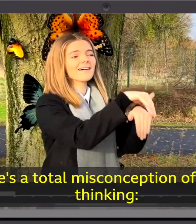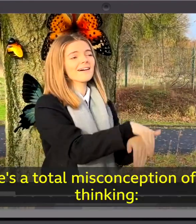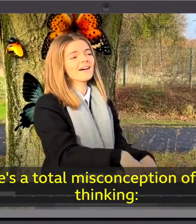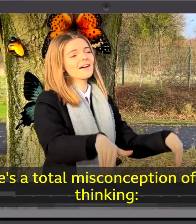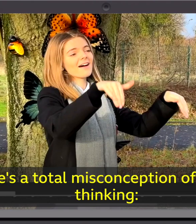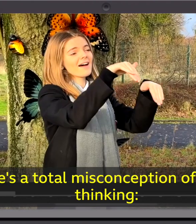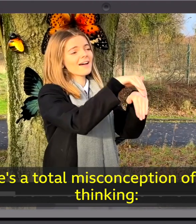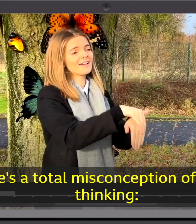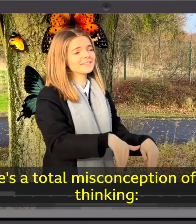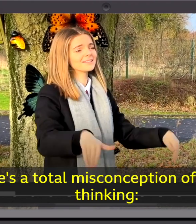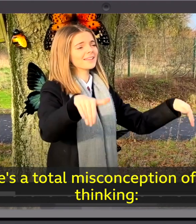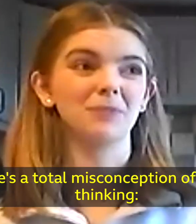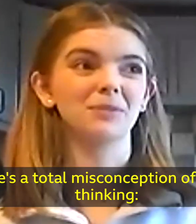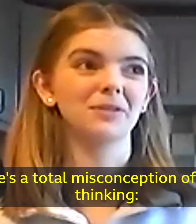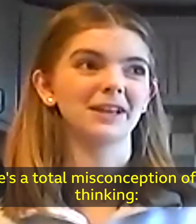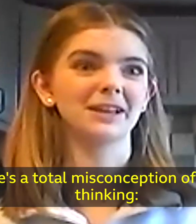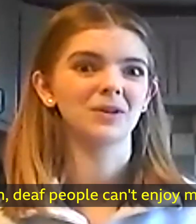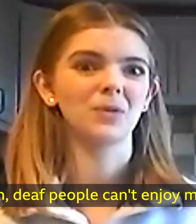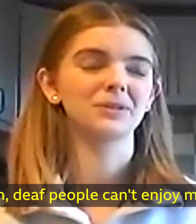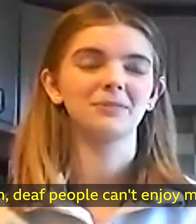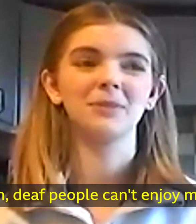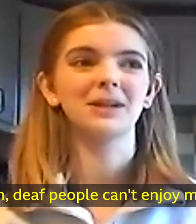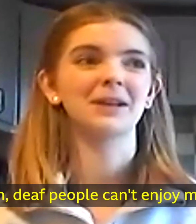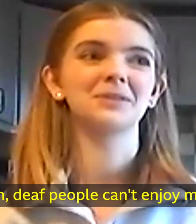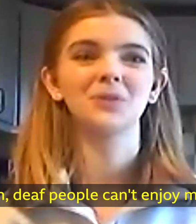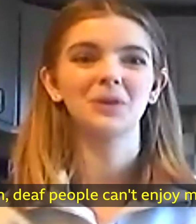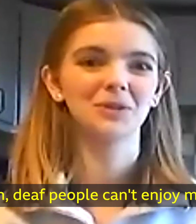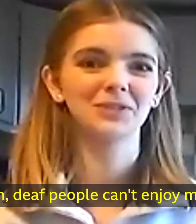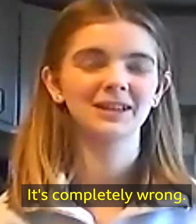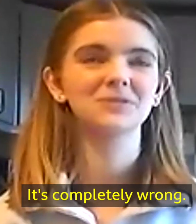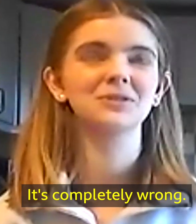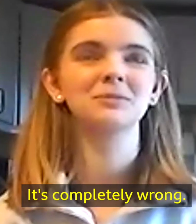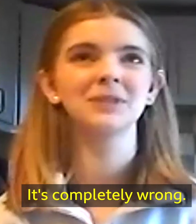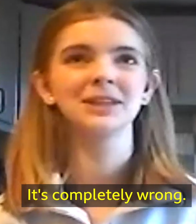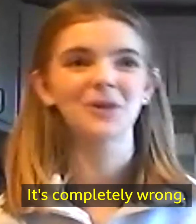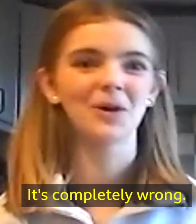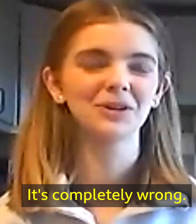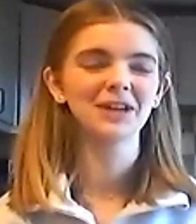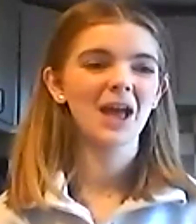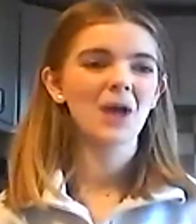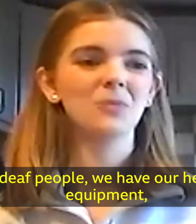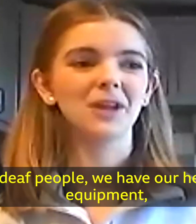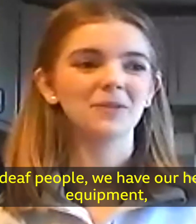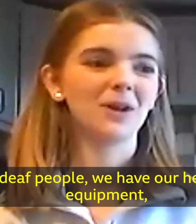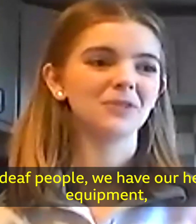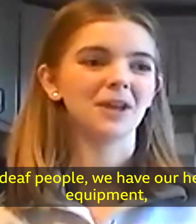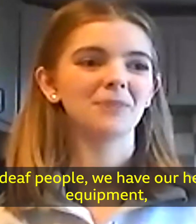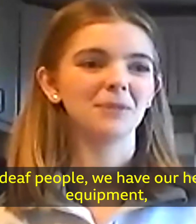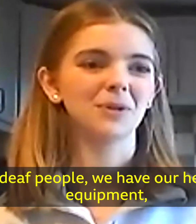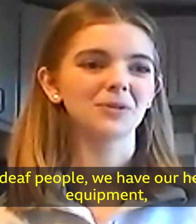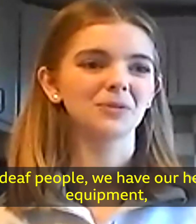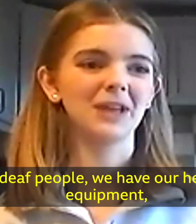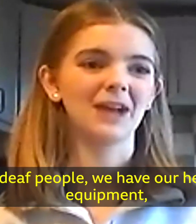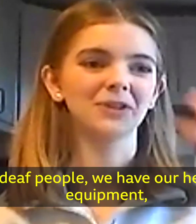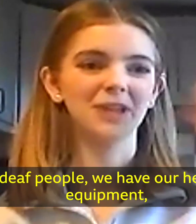It's a total misconception of people thinking, oh, deaf people can't enjoy music. It's completely wrong. Deaf, us deaf